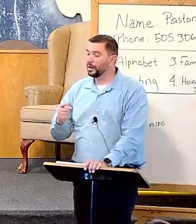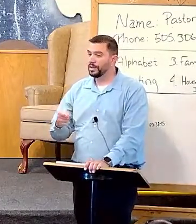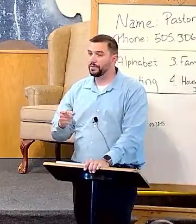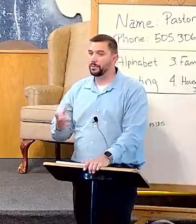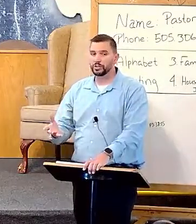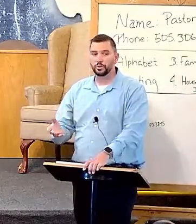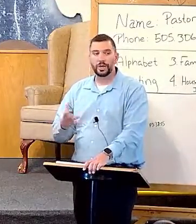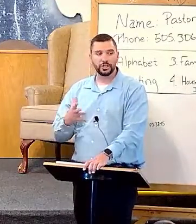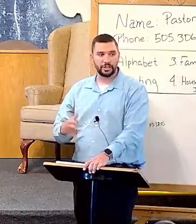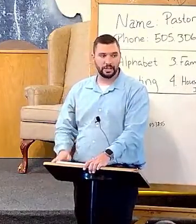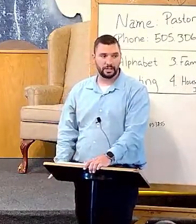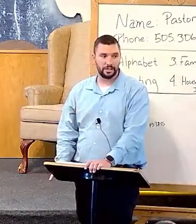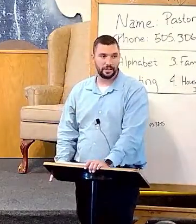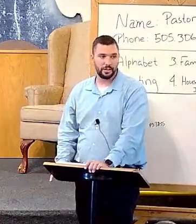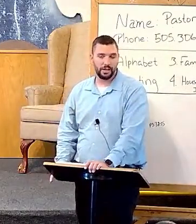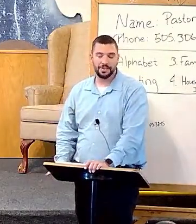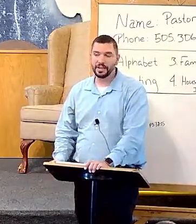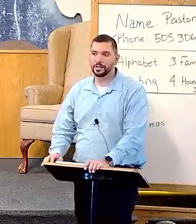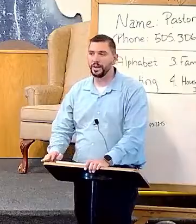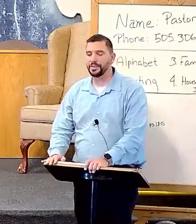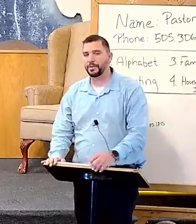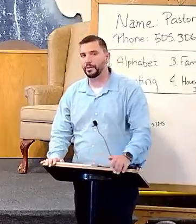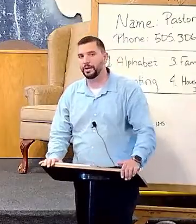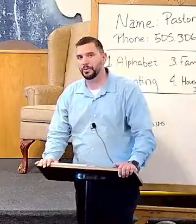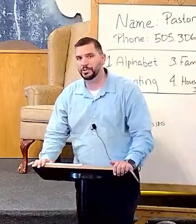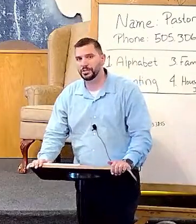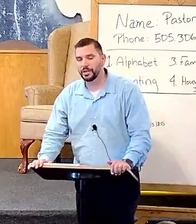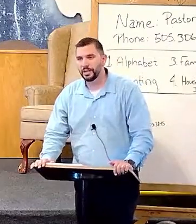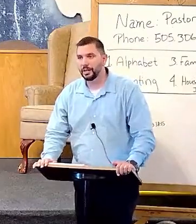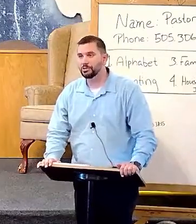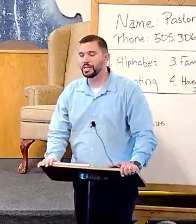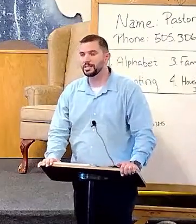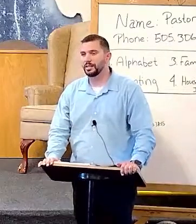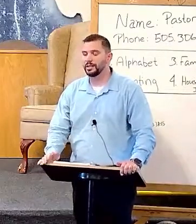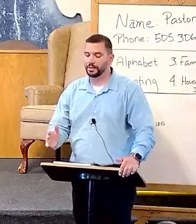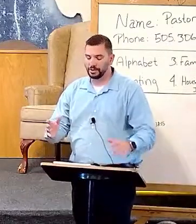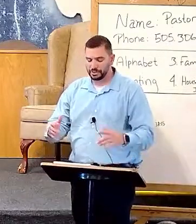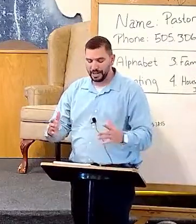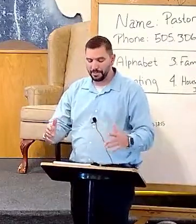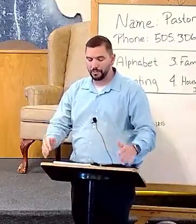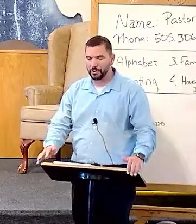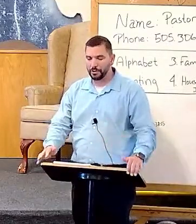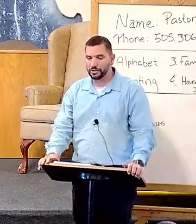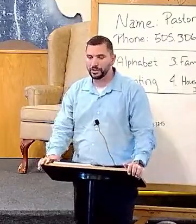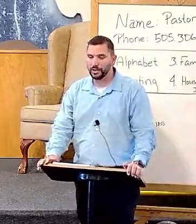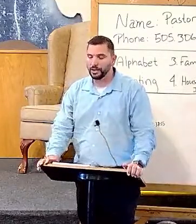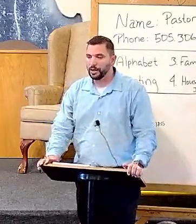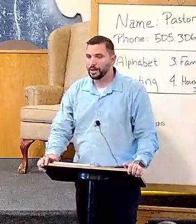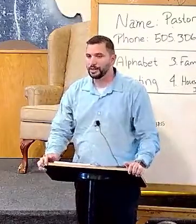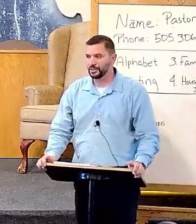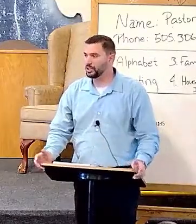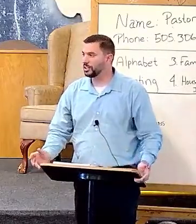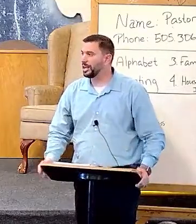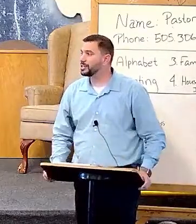them was a question. I think it was he was asking. The statement was, "Is this class